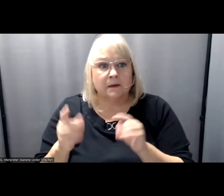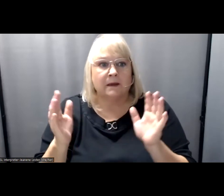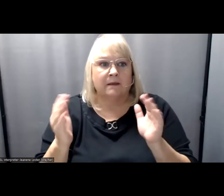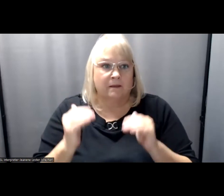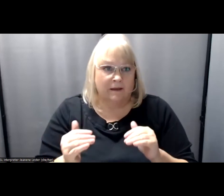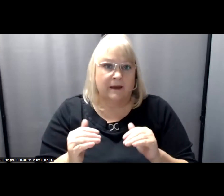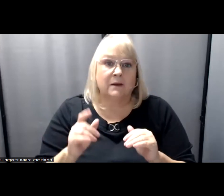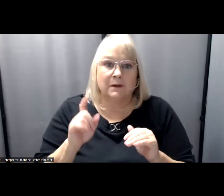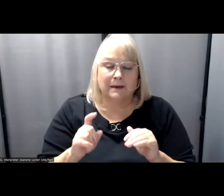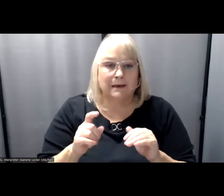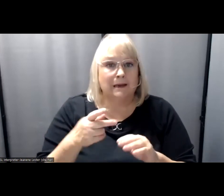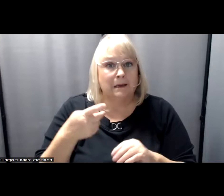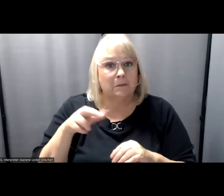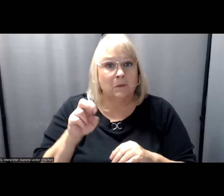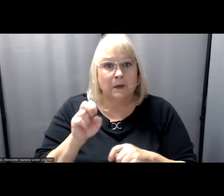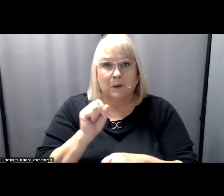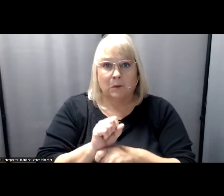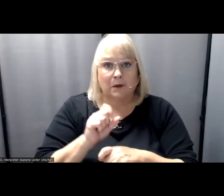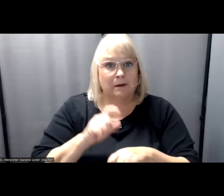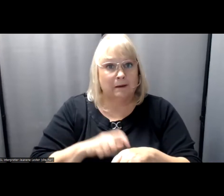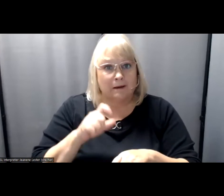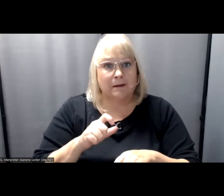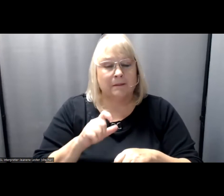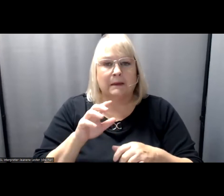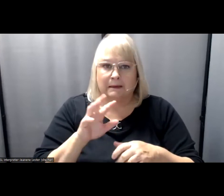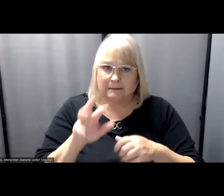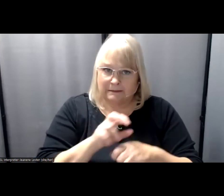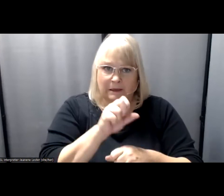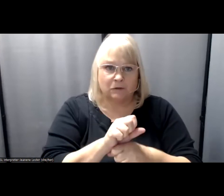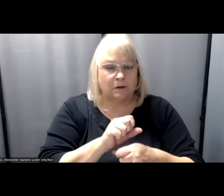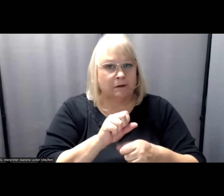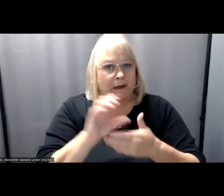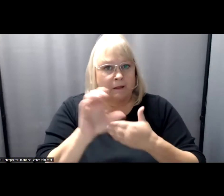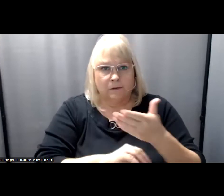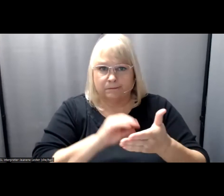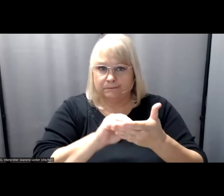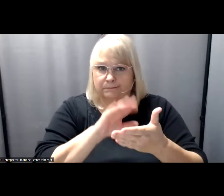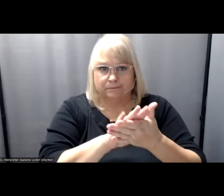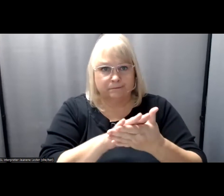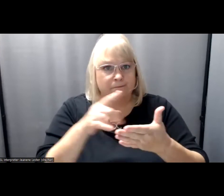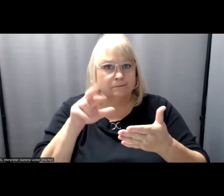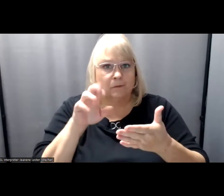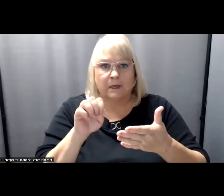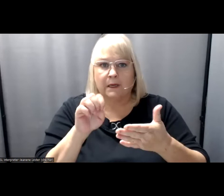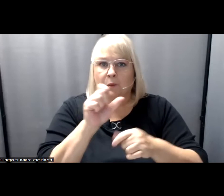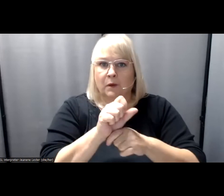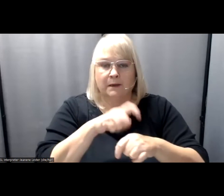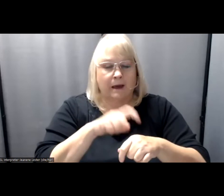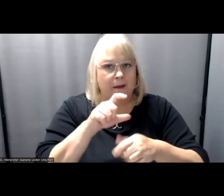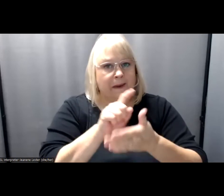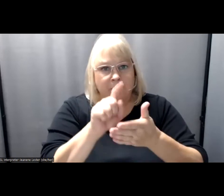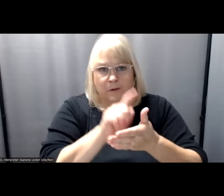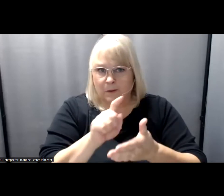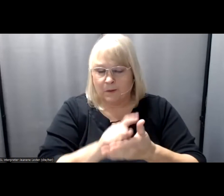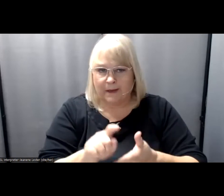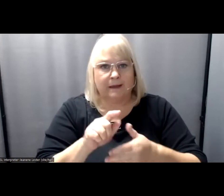you'll need some more pre-work time to do that. There you go. So schedule this pre-work time every week. I would encourage you at least